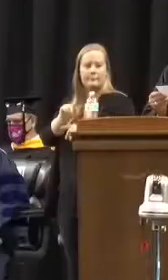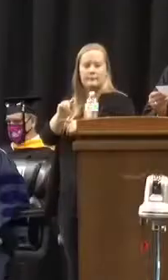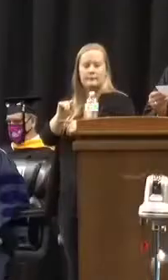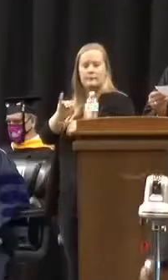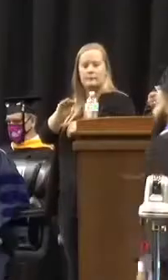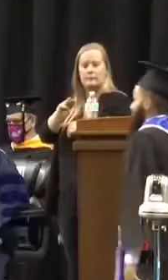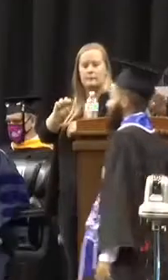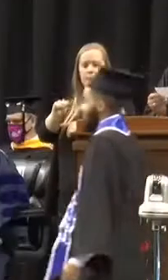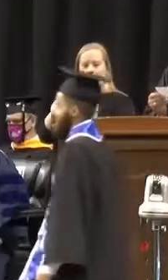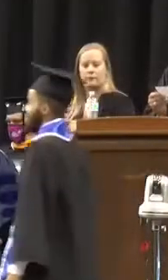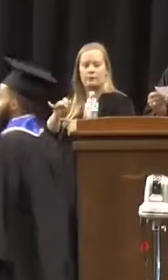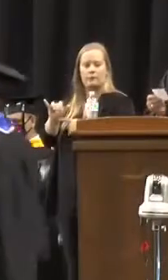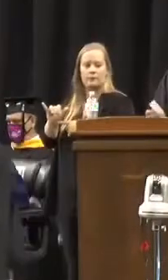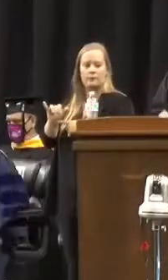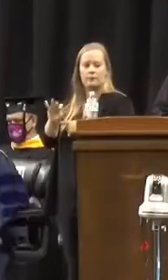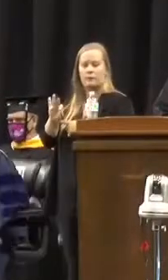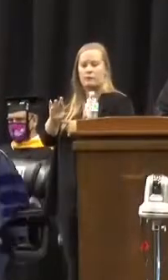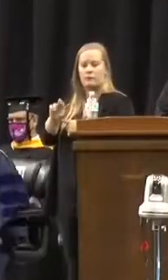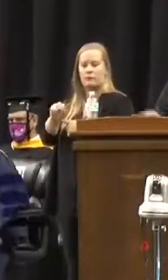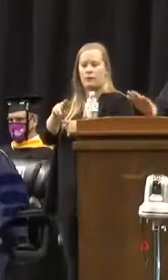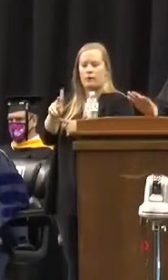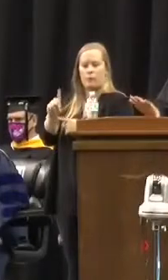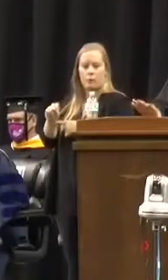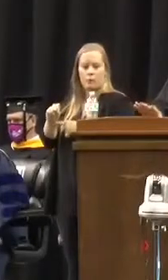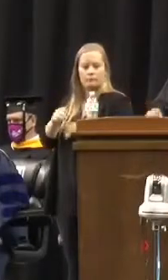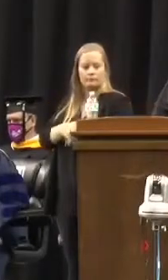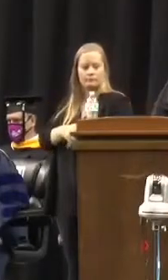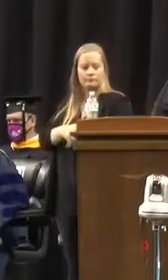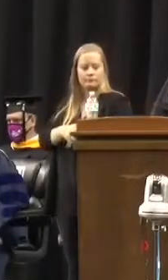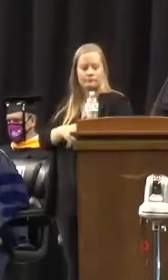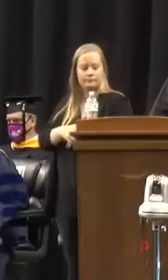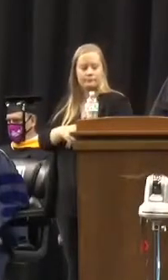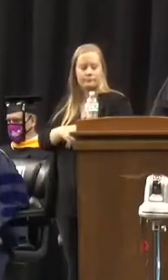Timothy Noah Franco.